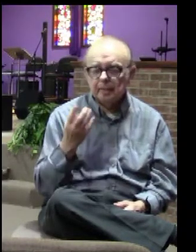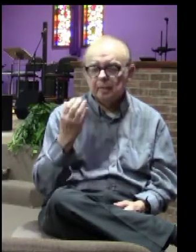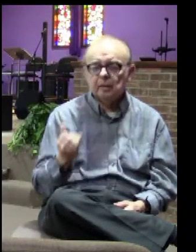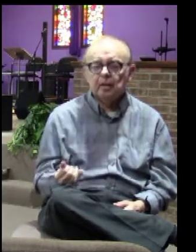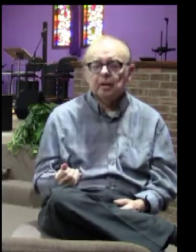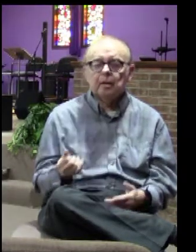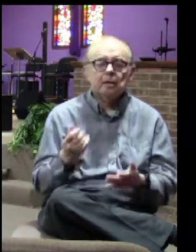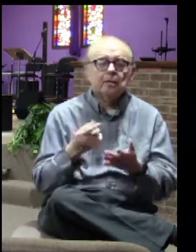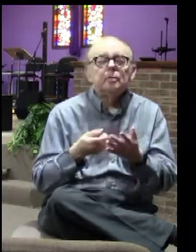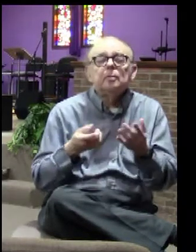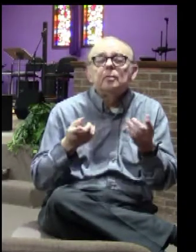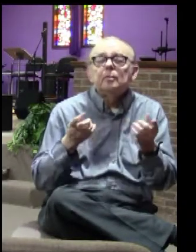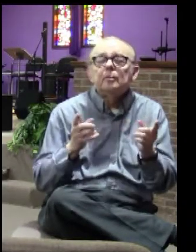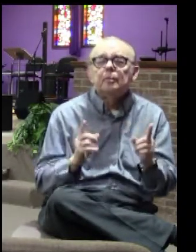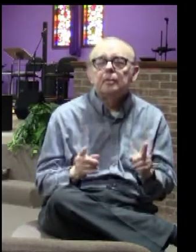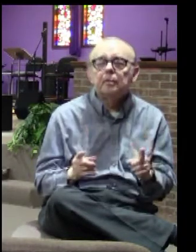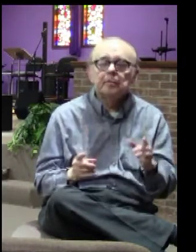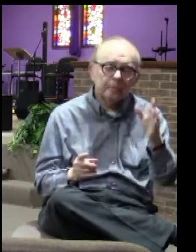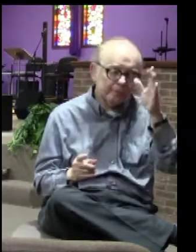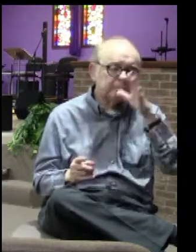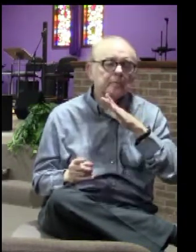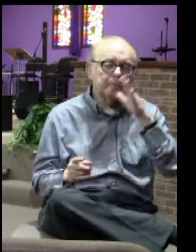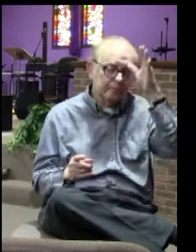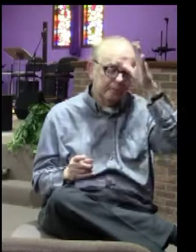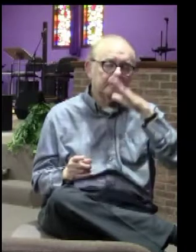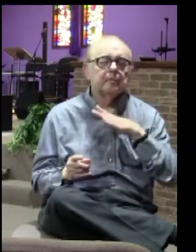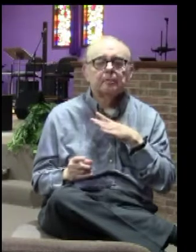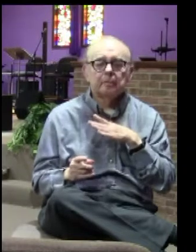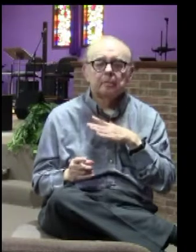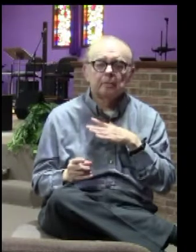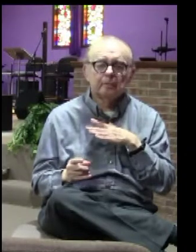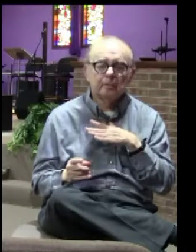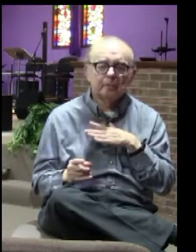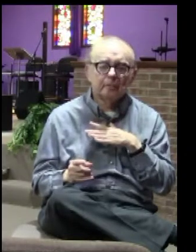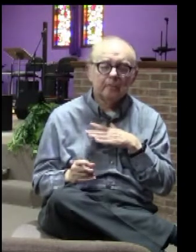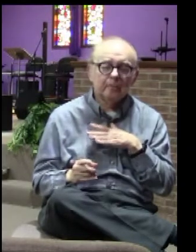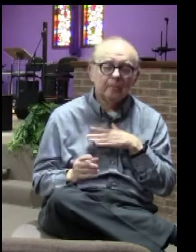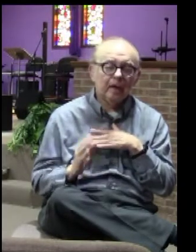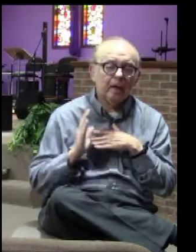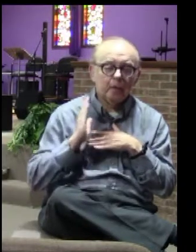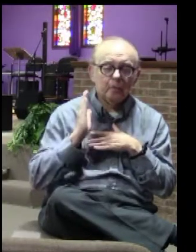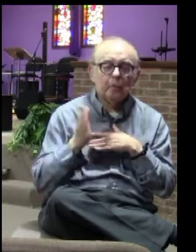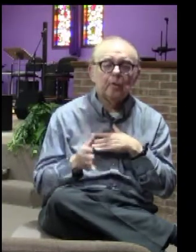Because what ends up happening, ladies and gentlemen, is eventually